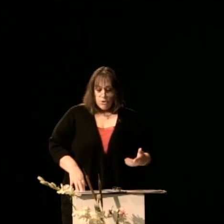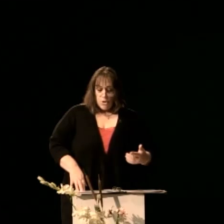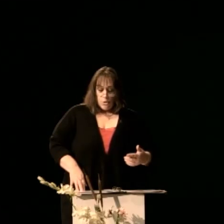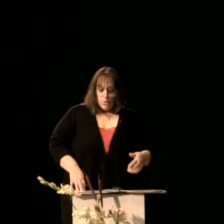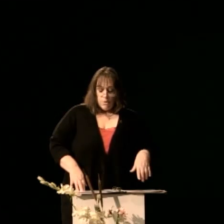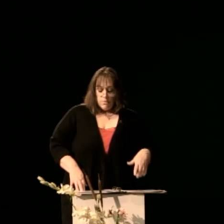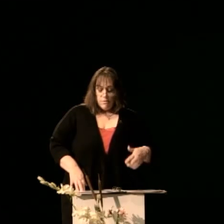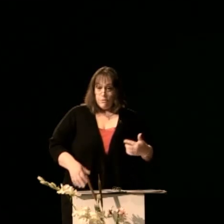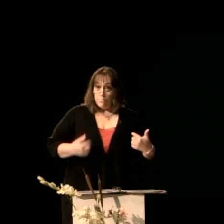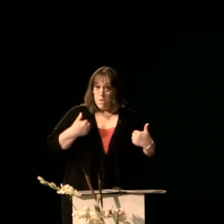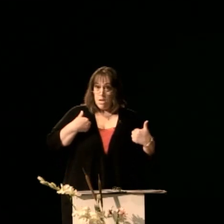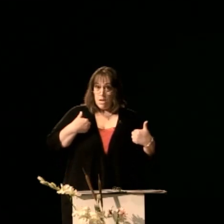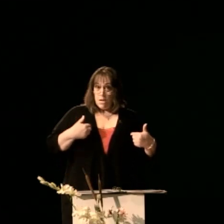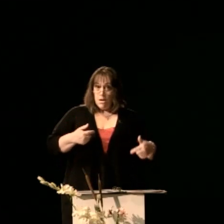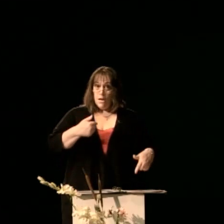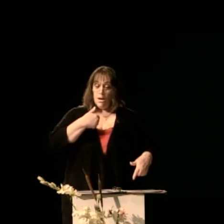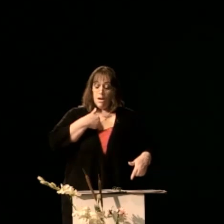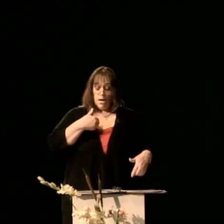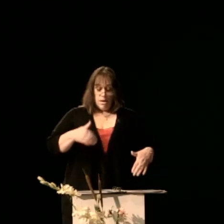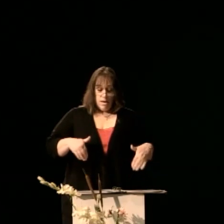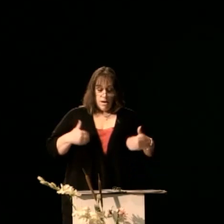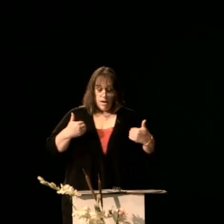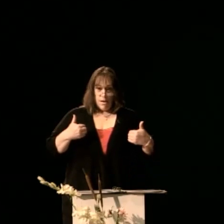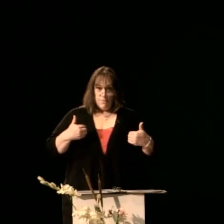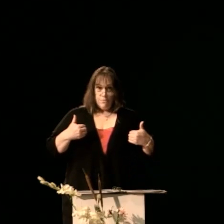So for me, I have